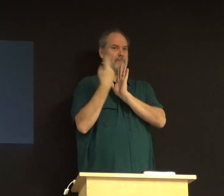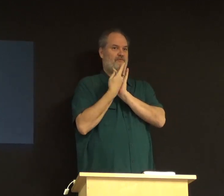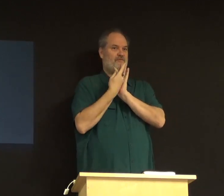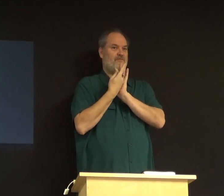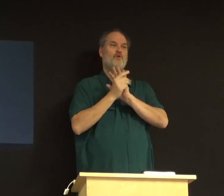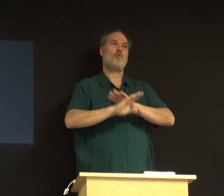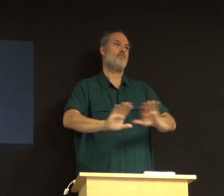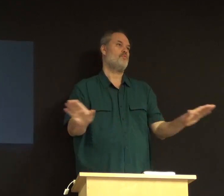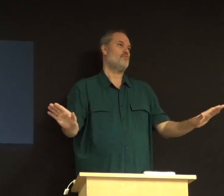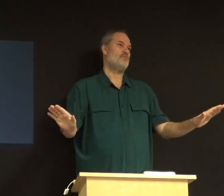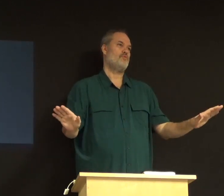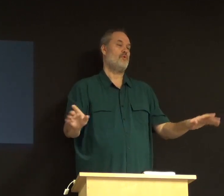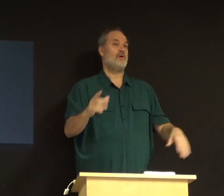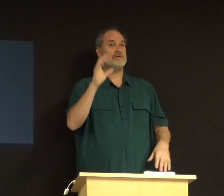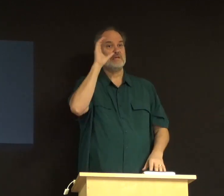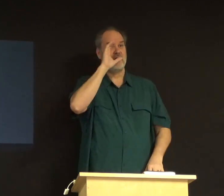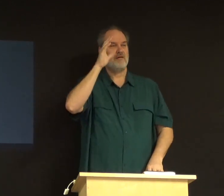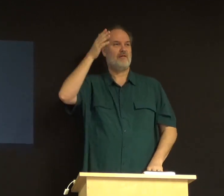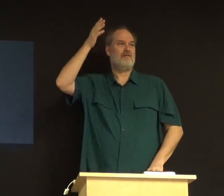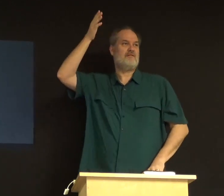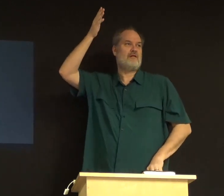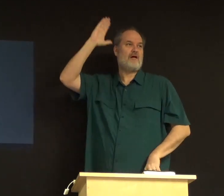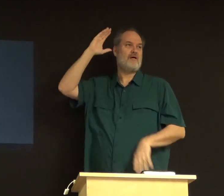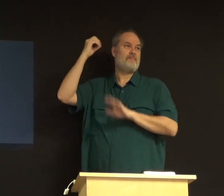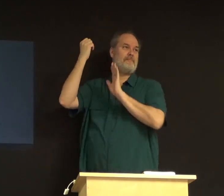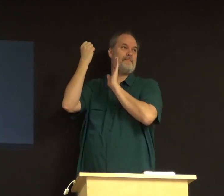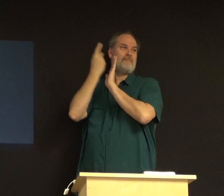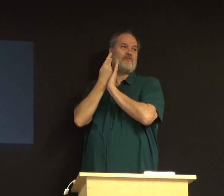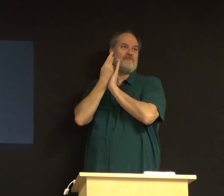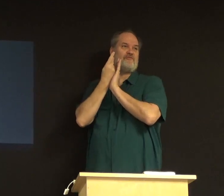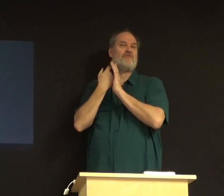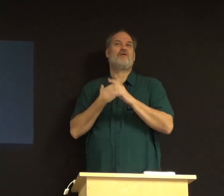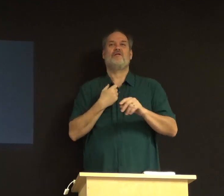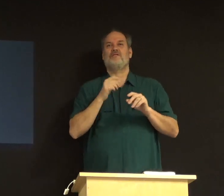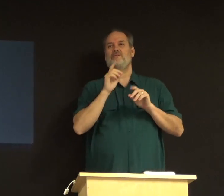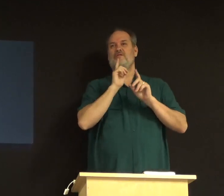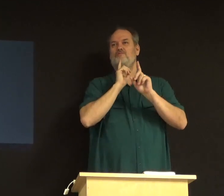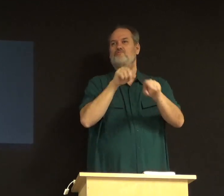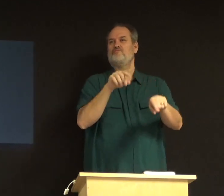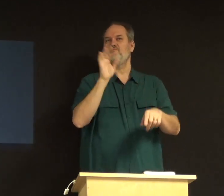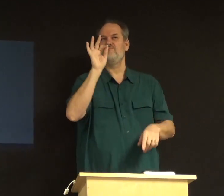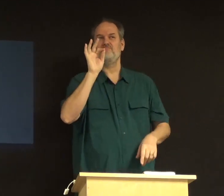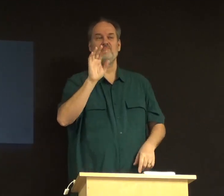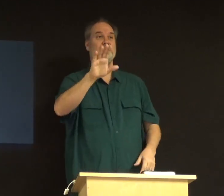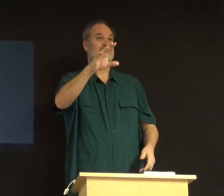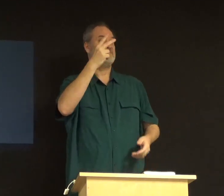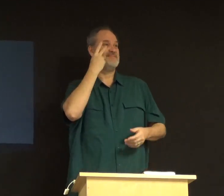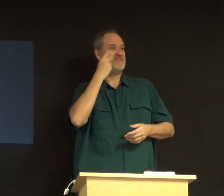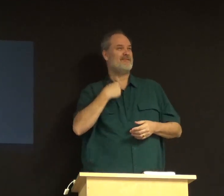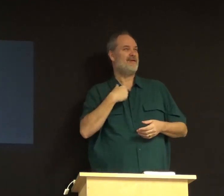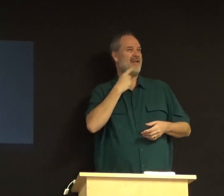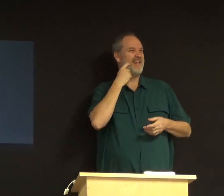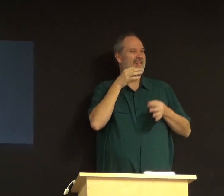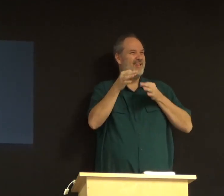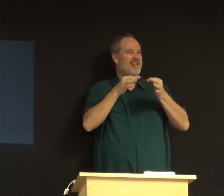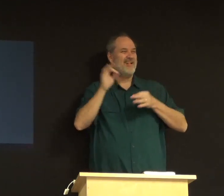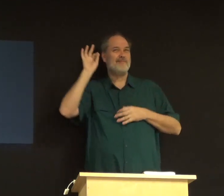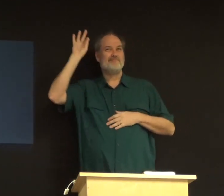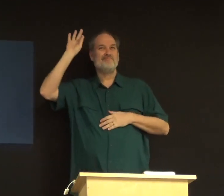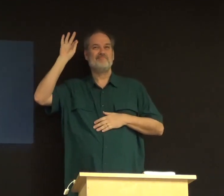So we have to think to ourselves when people come up to us with God or whatever. We need to make an example of the way